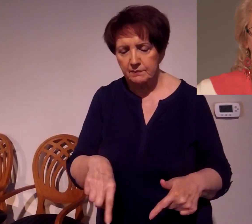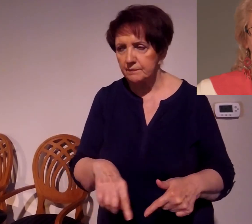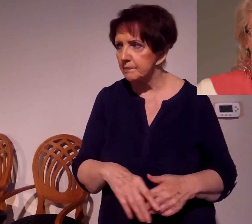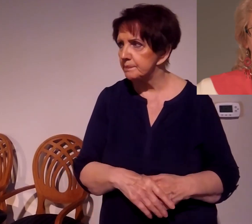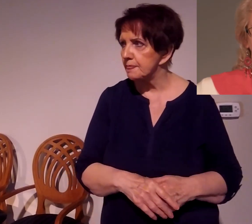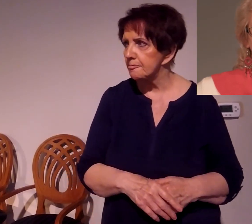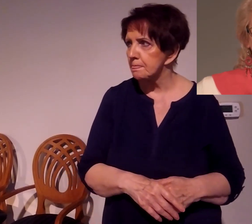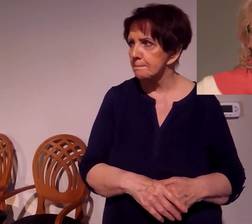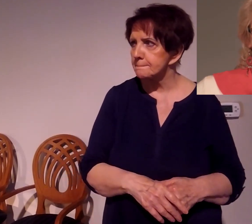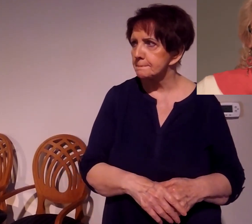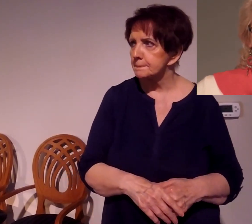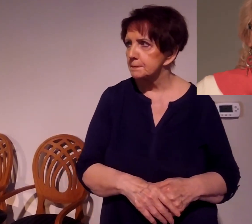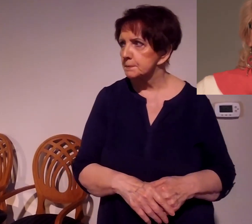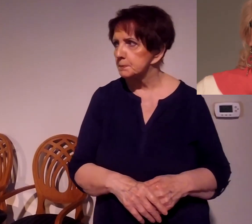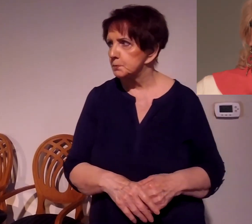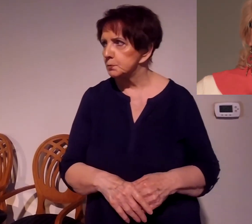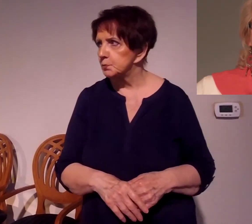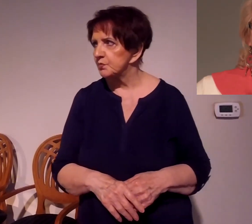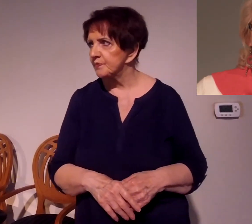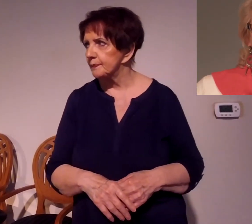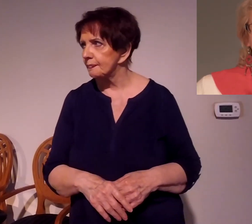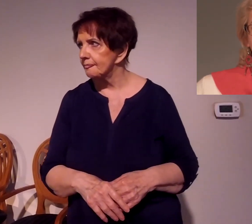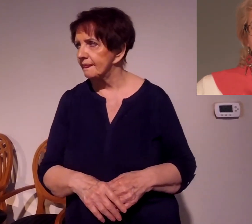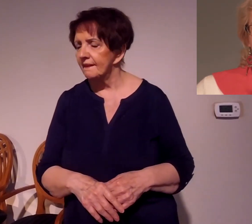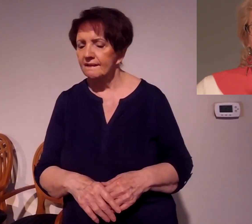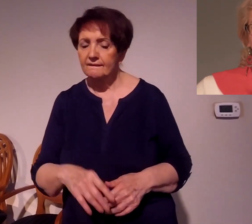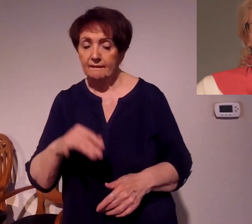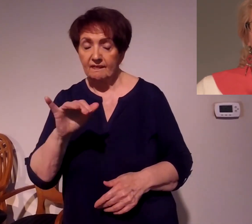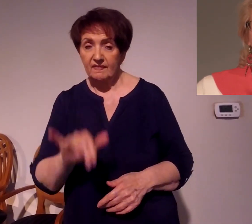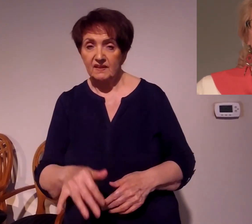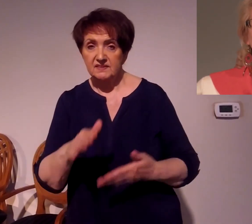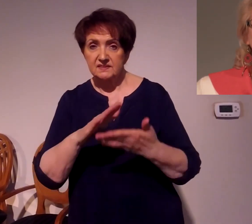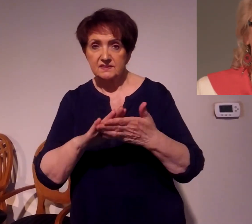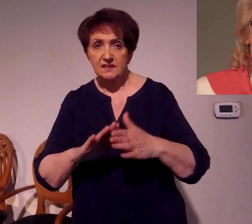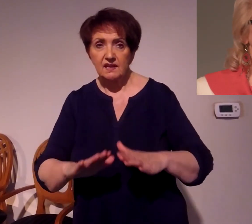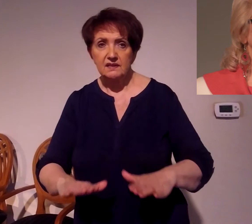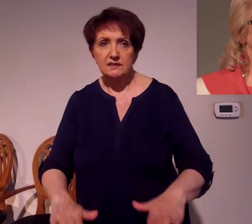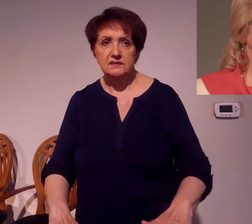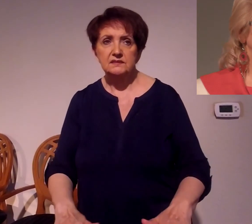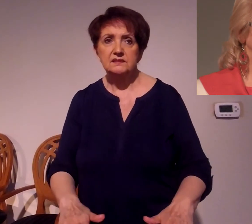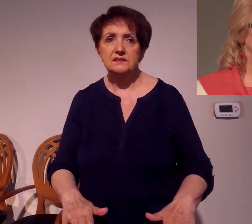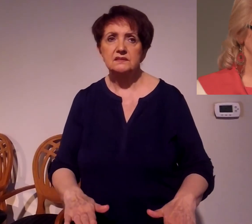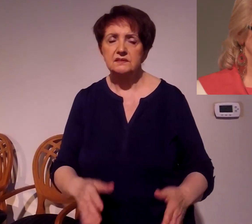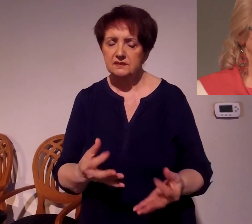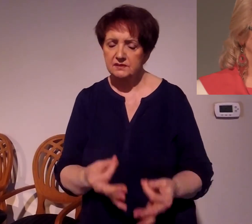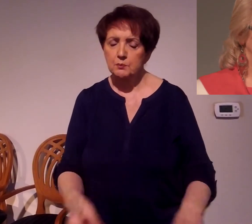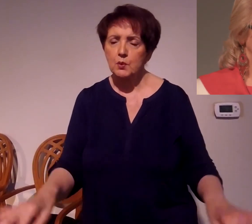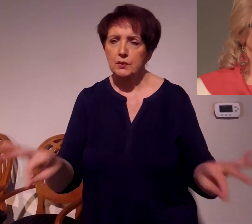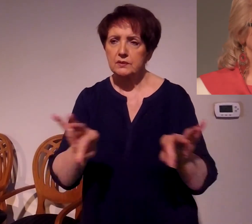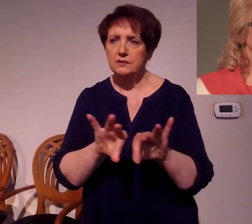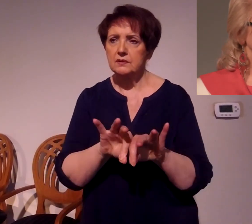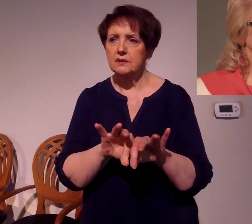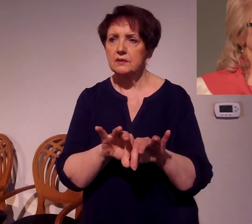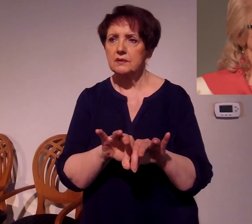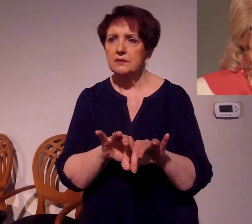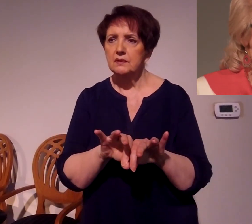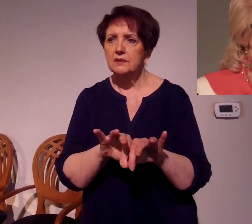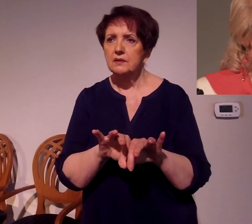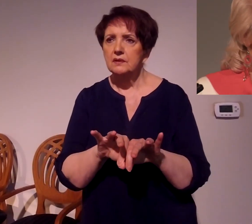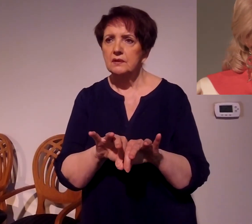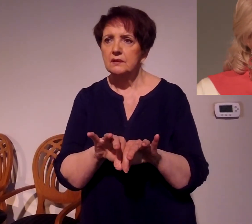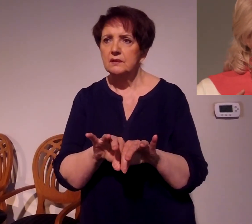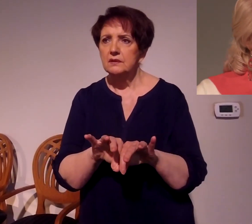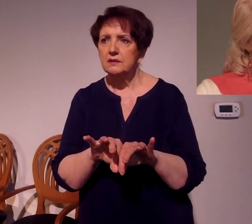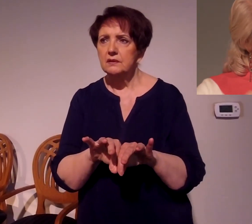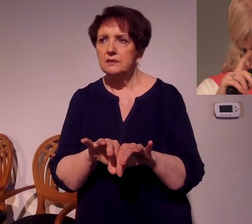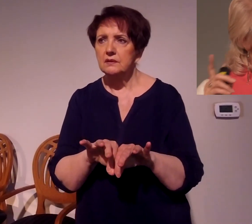back. That silence is so important, because at some point